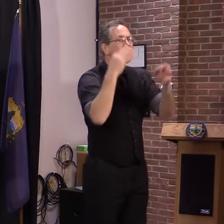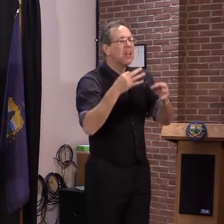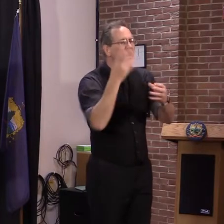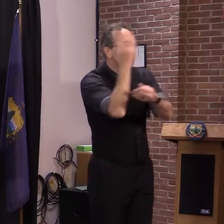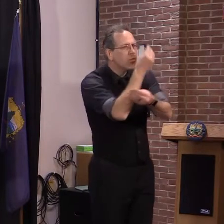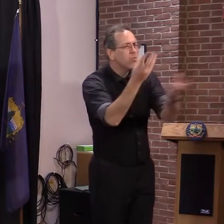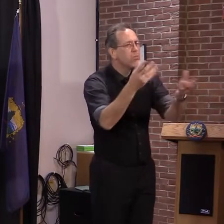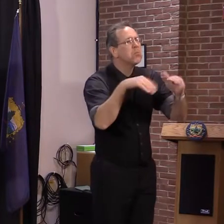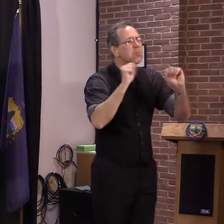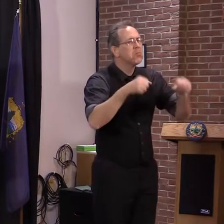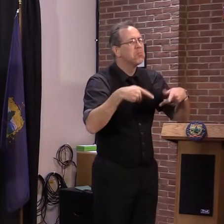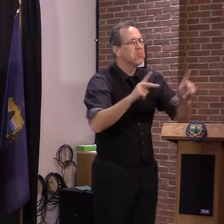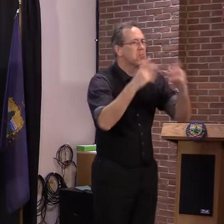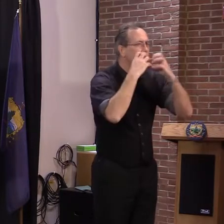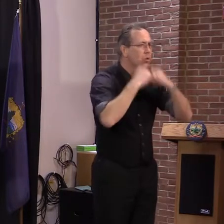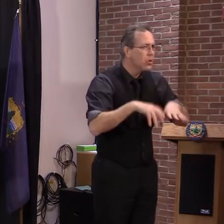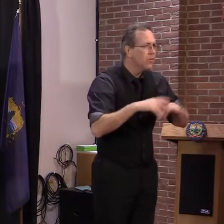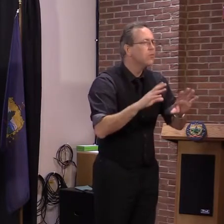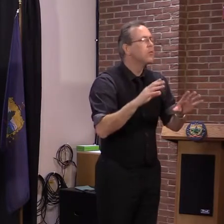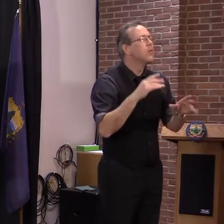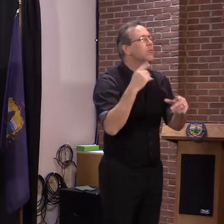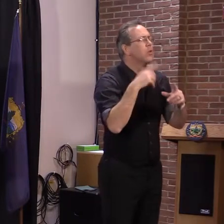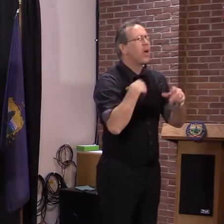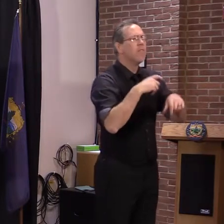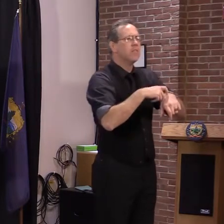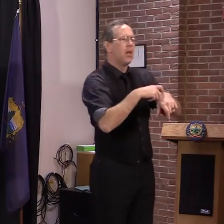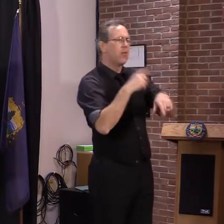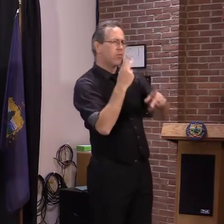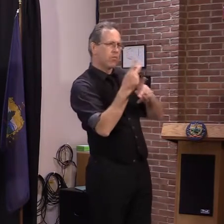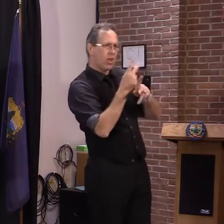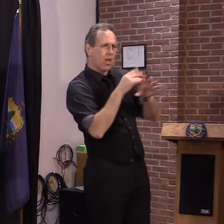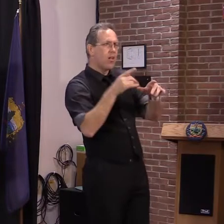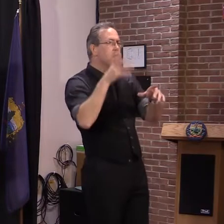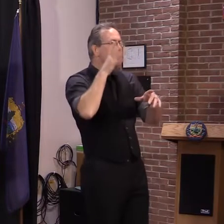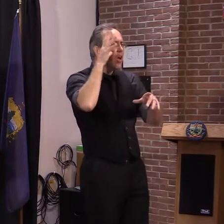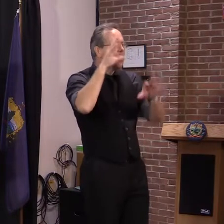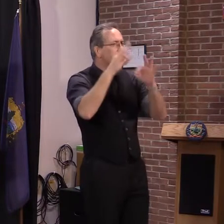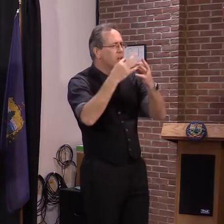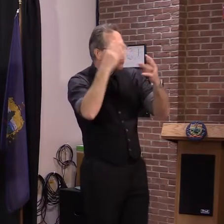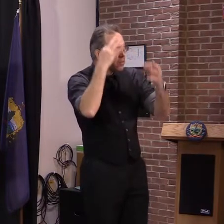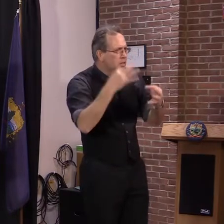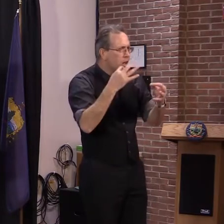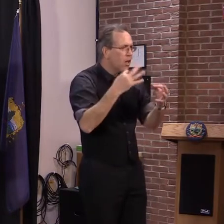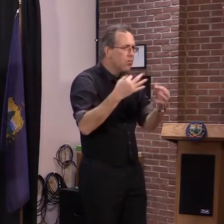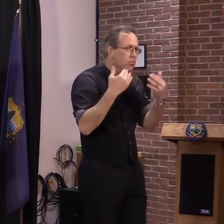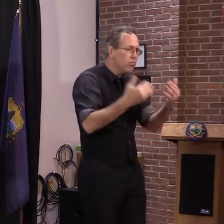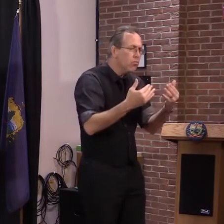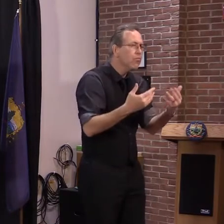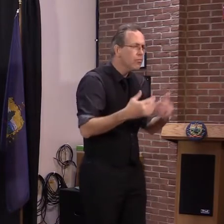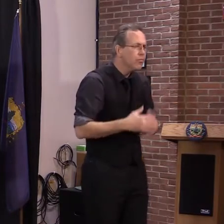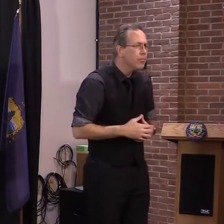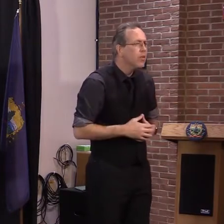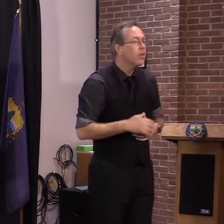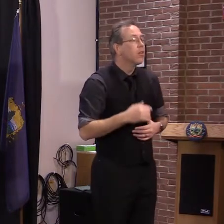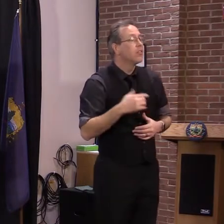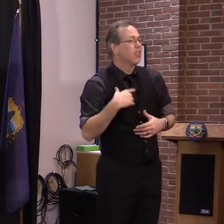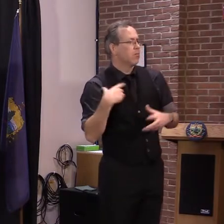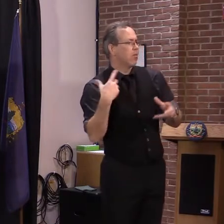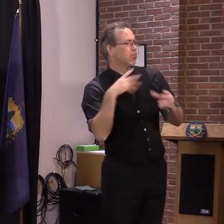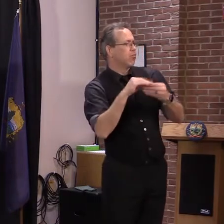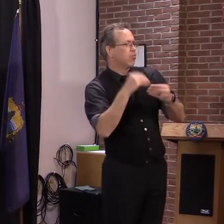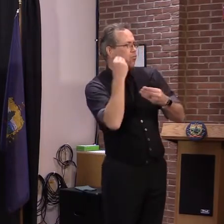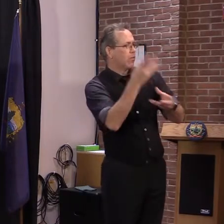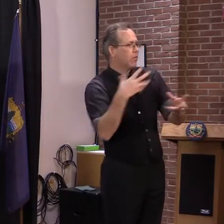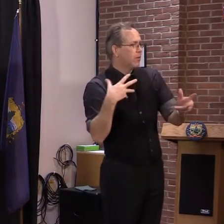so schools and families will have sufficient time to adjust. That concludes my update. I'll now turn it over to Dr. Levine.